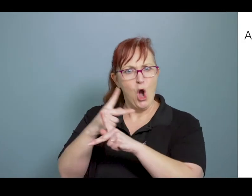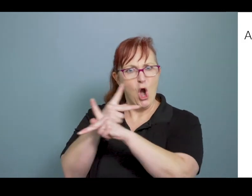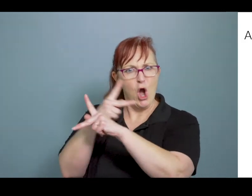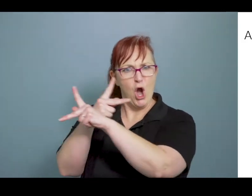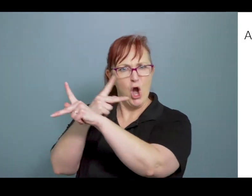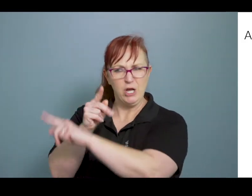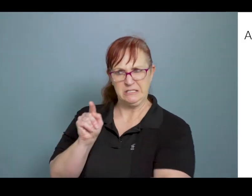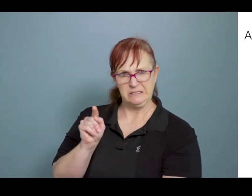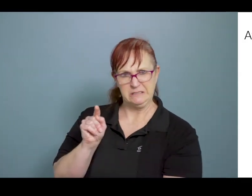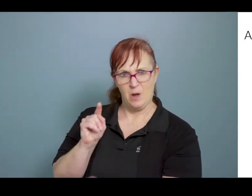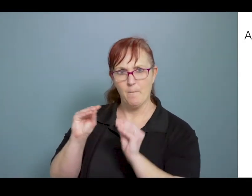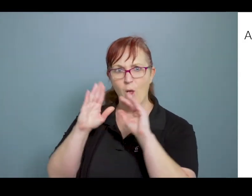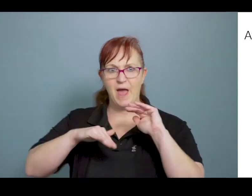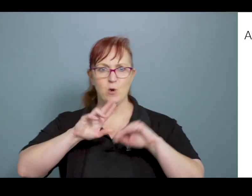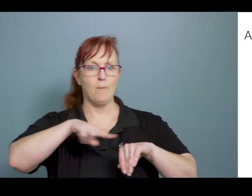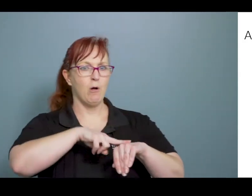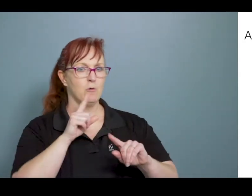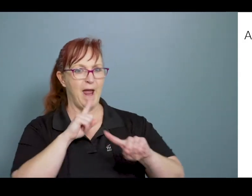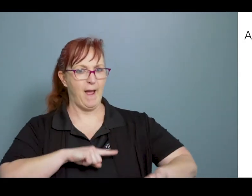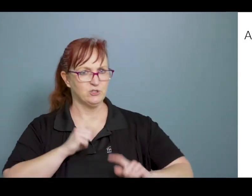than it being a normal reaction?